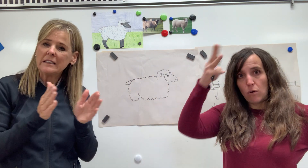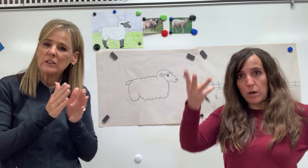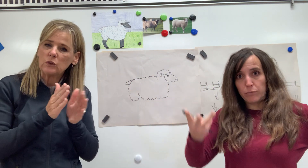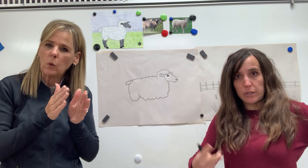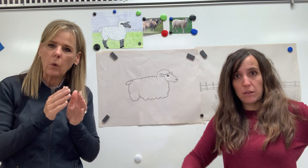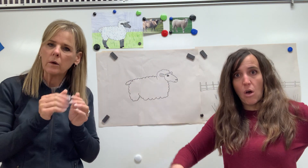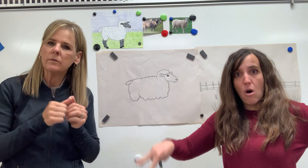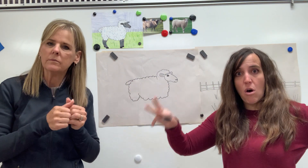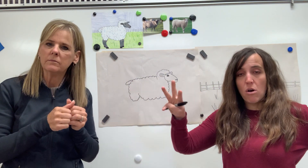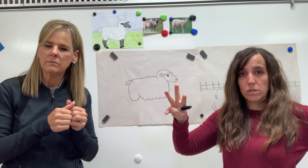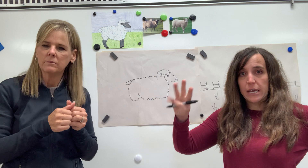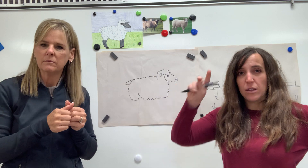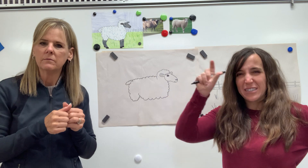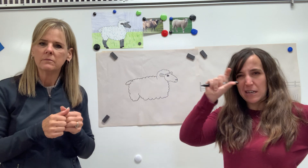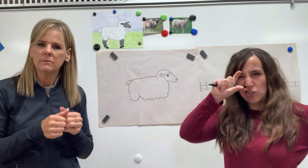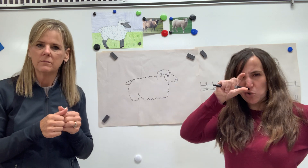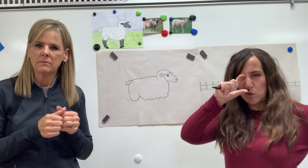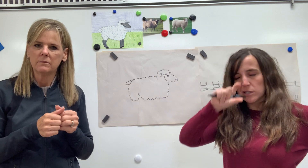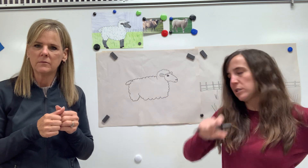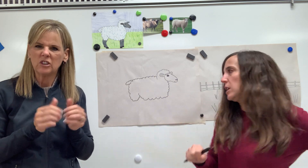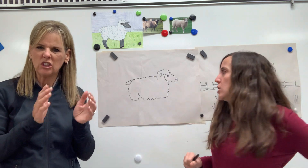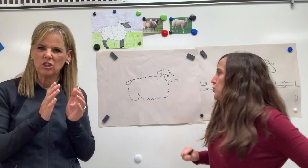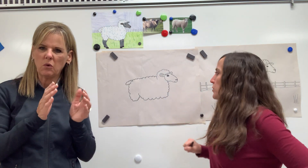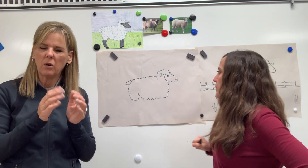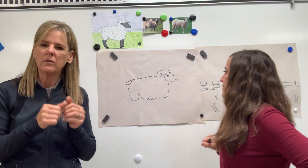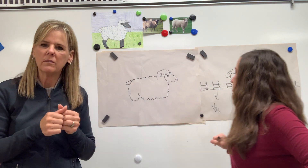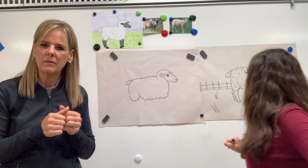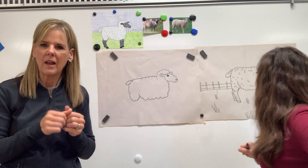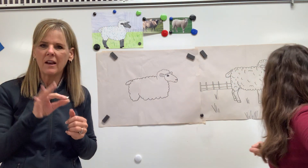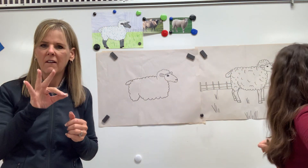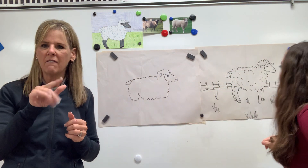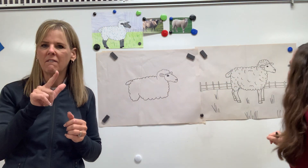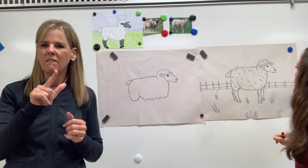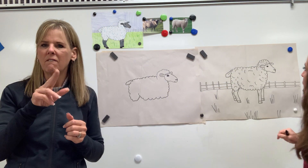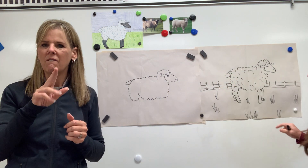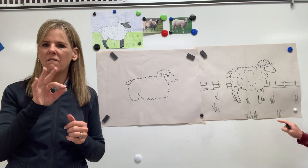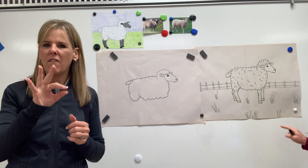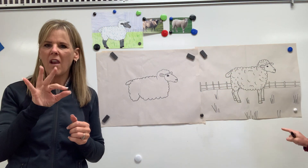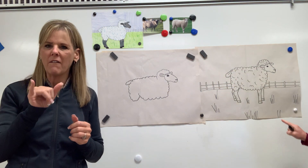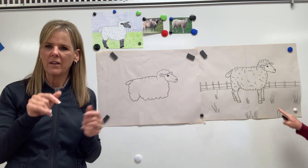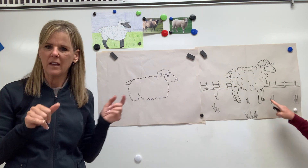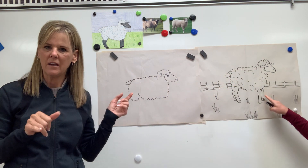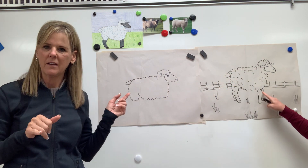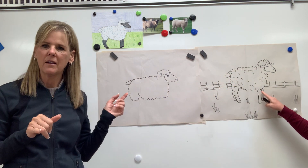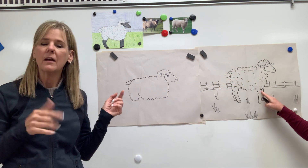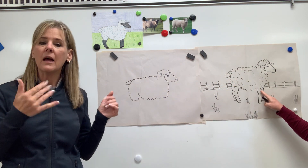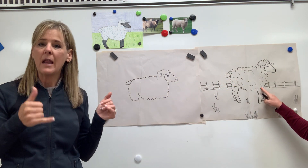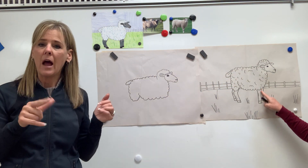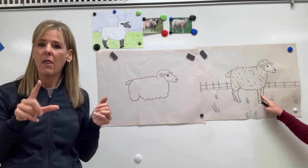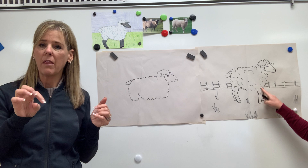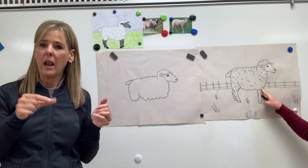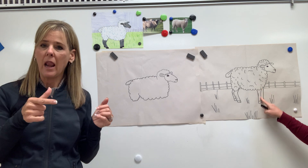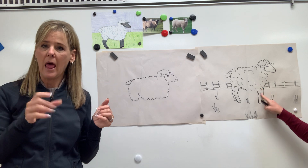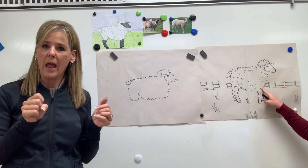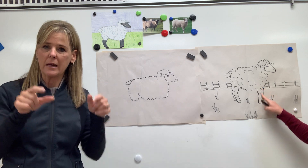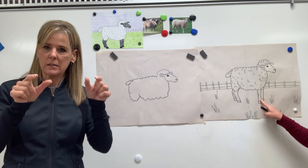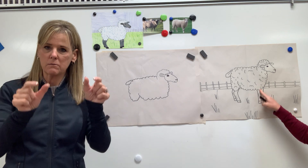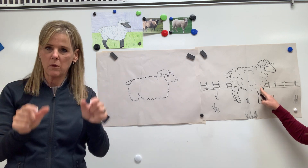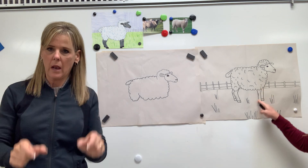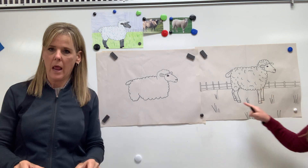a really long tail. It's kind of short and fluffy. Now for the legs, we're gonna go ahead and come to the front part of